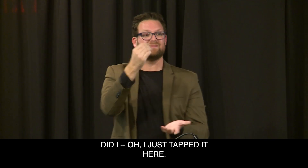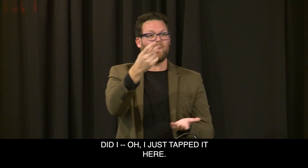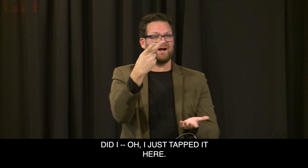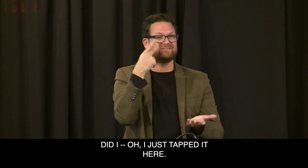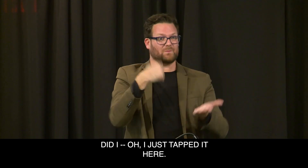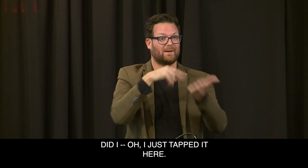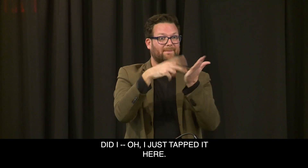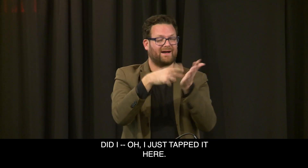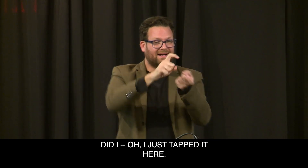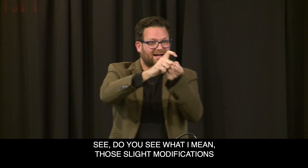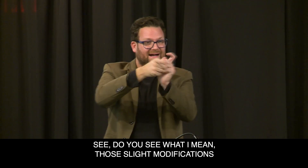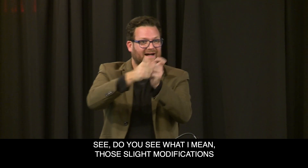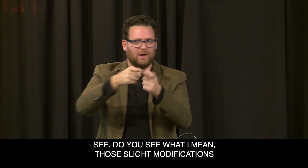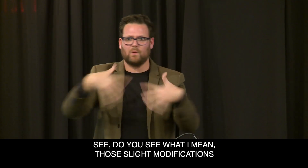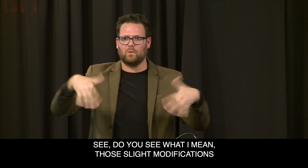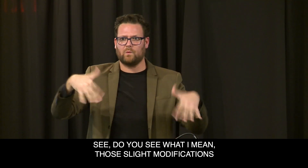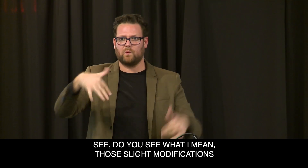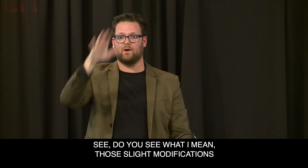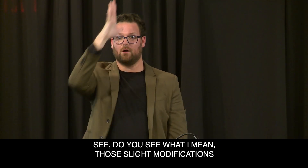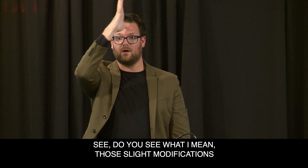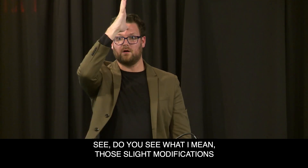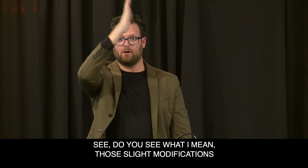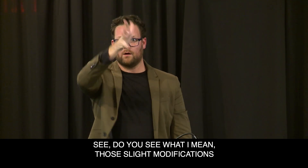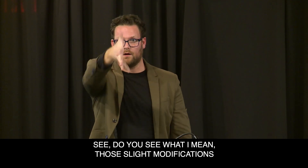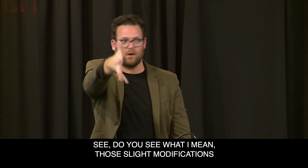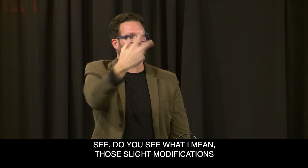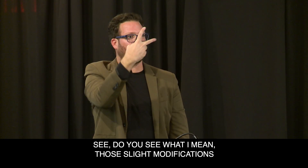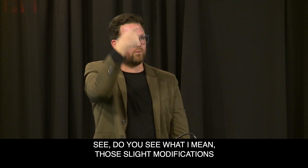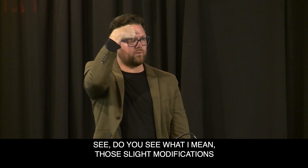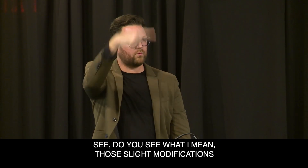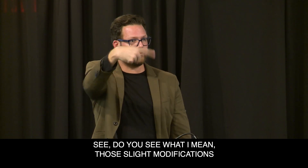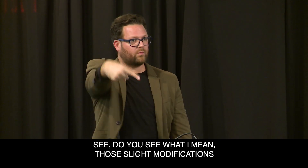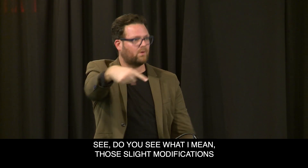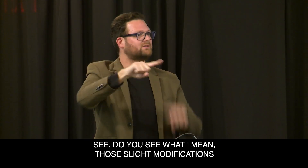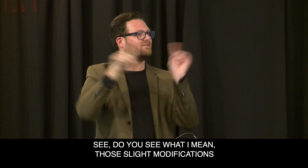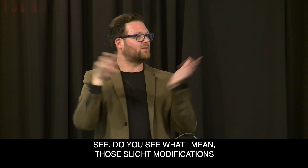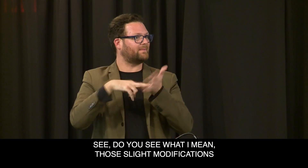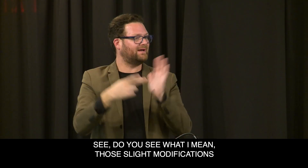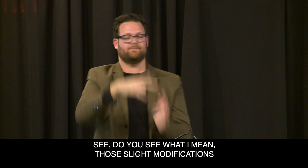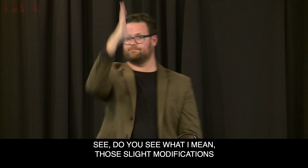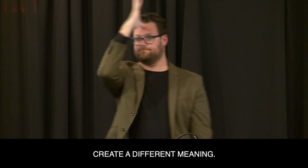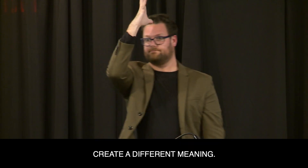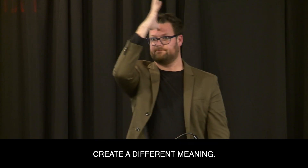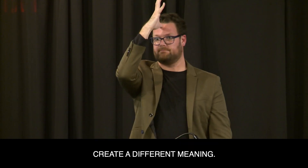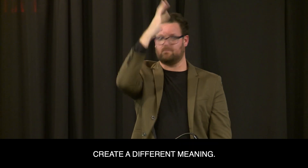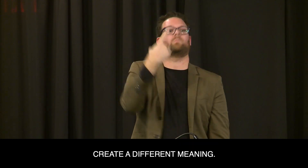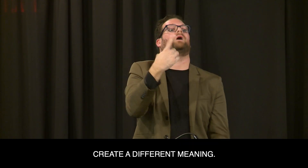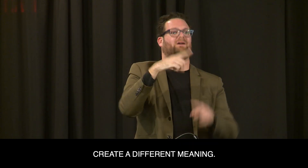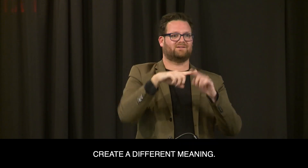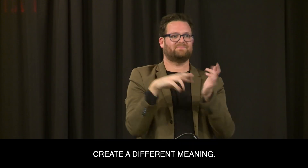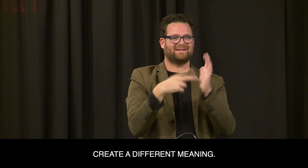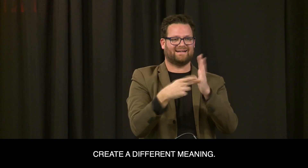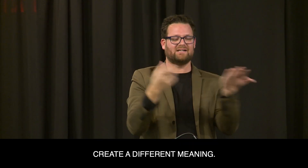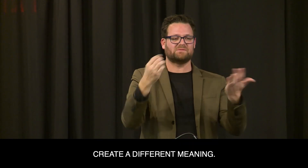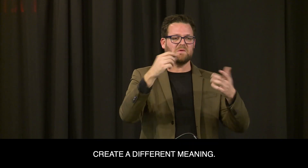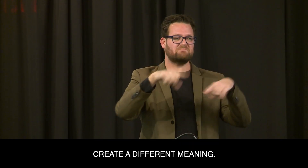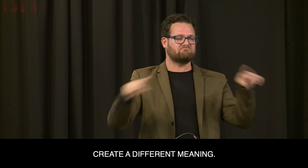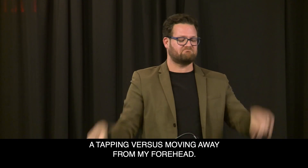here. See, do you see what I mean? Those slight modifications create a different meaning. A